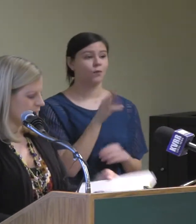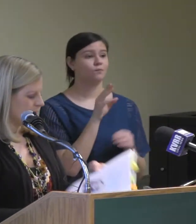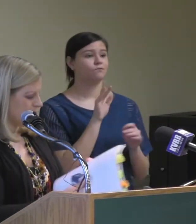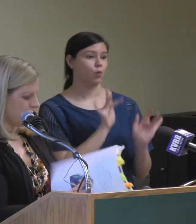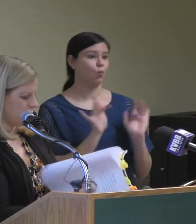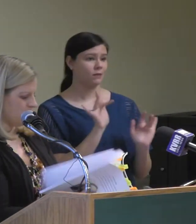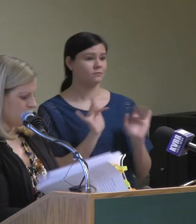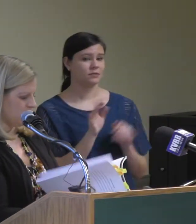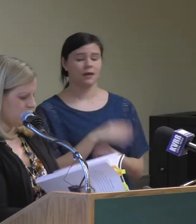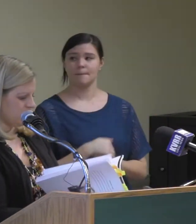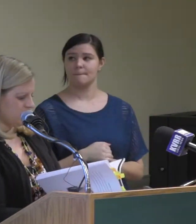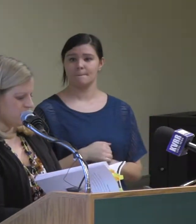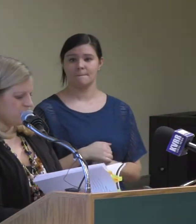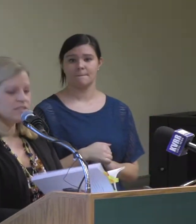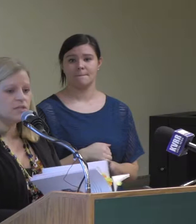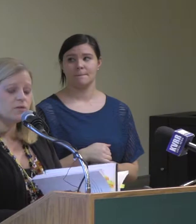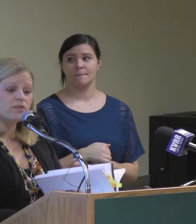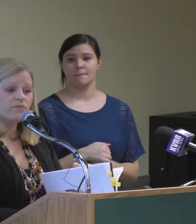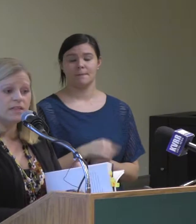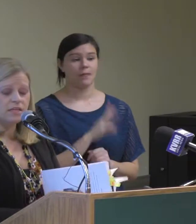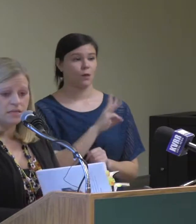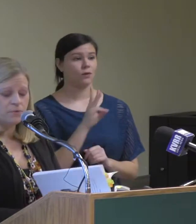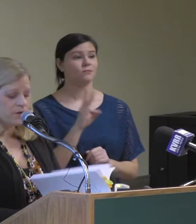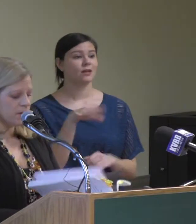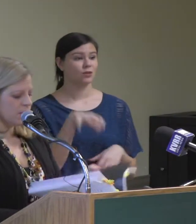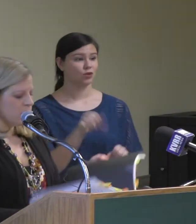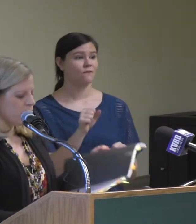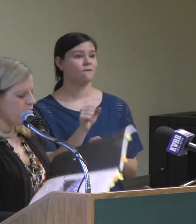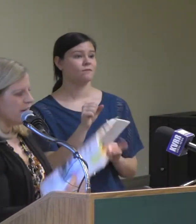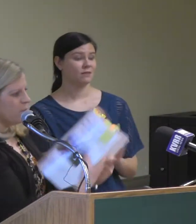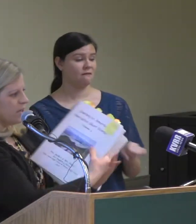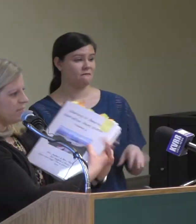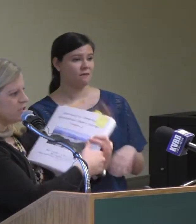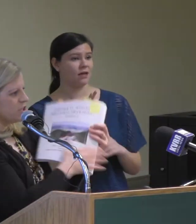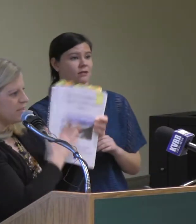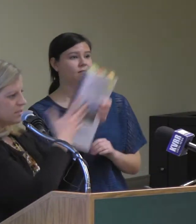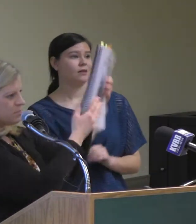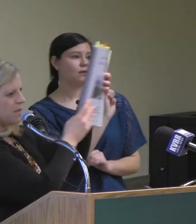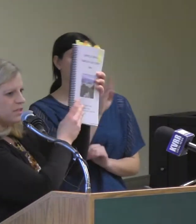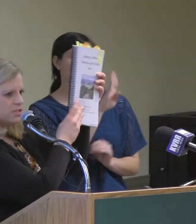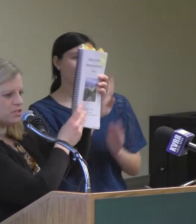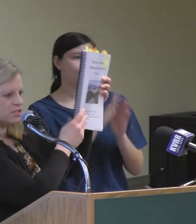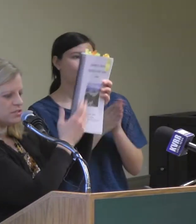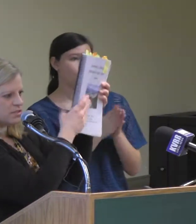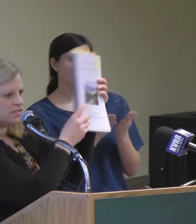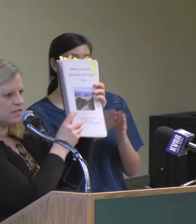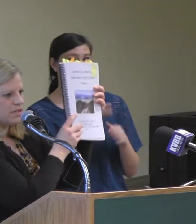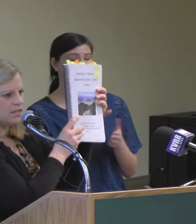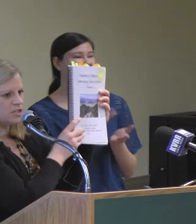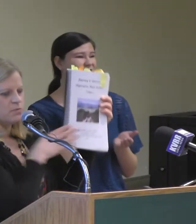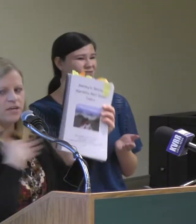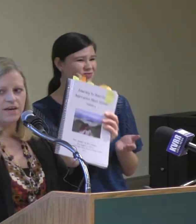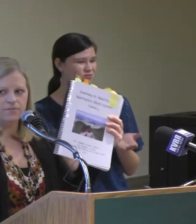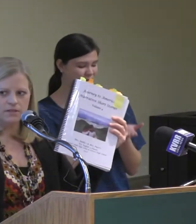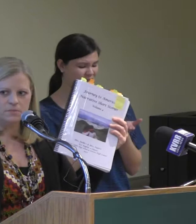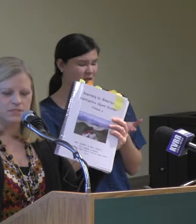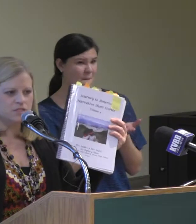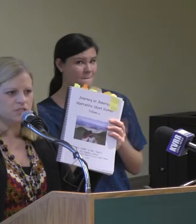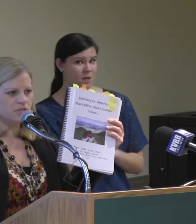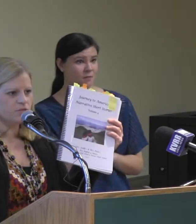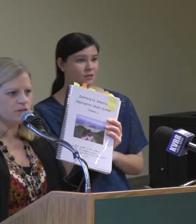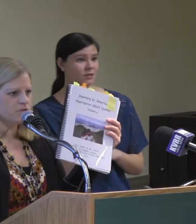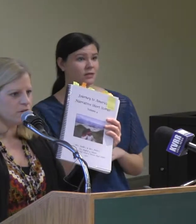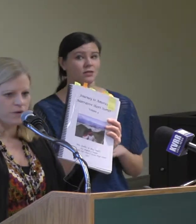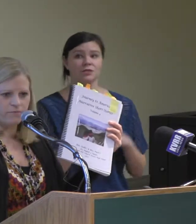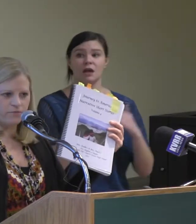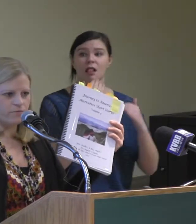website, the place that you can find the ebook. Right now we have just published this anthology. We have a limited